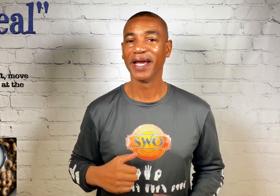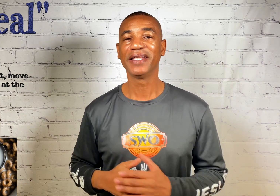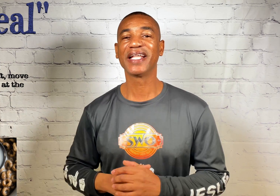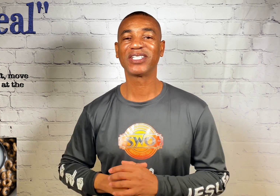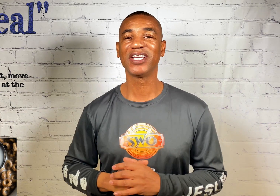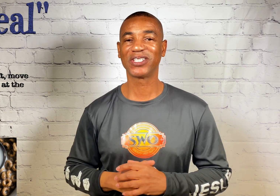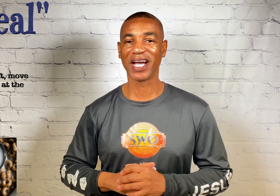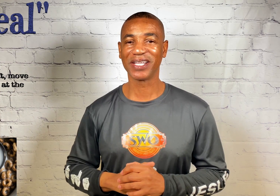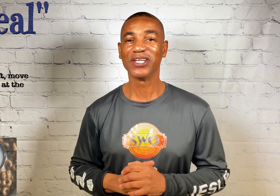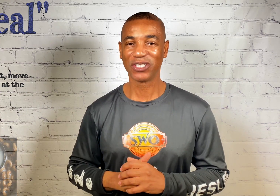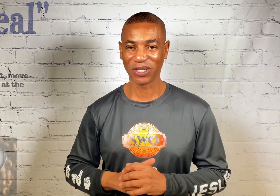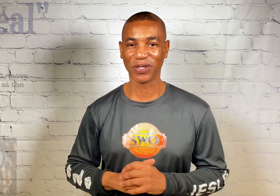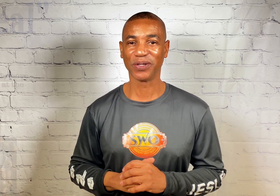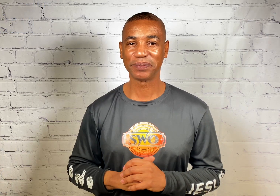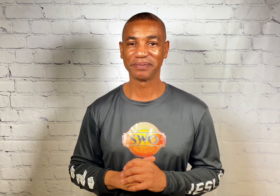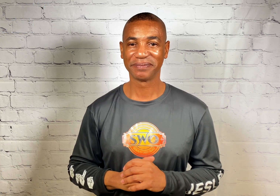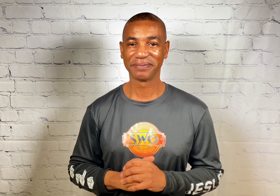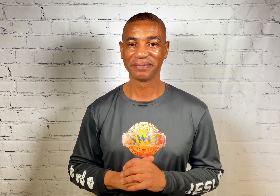That is how you sign cereal.